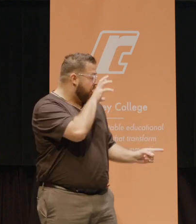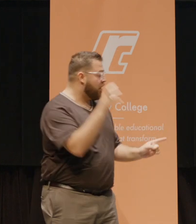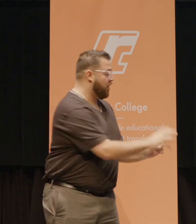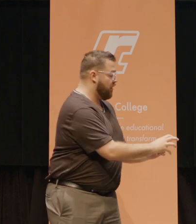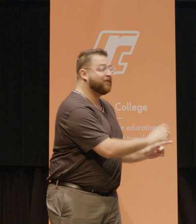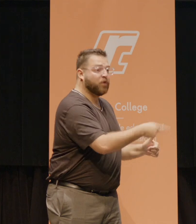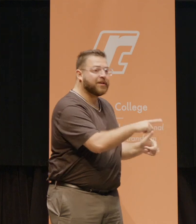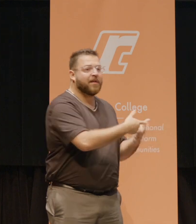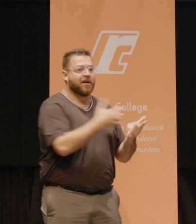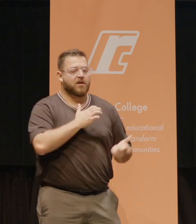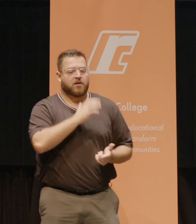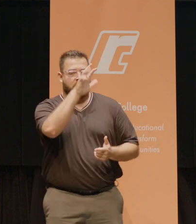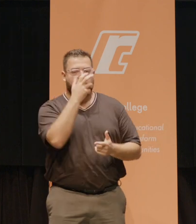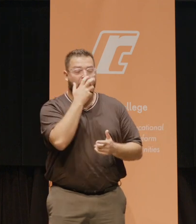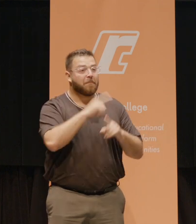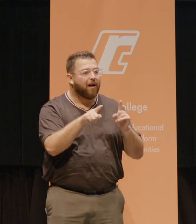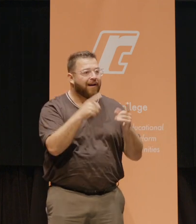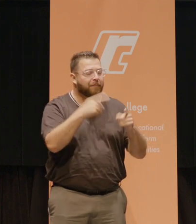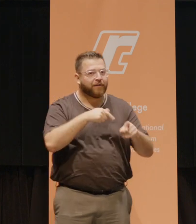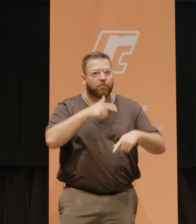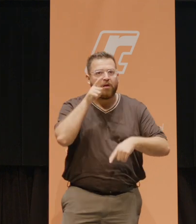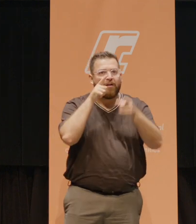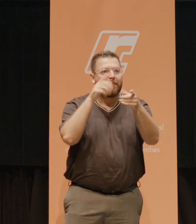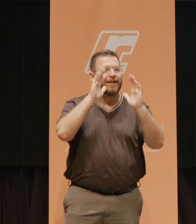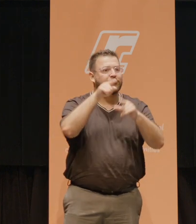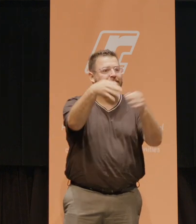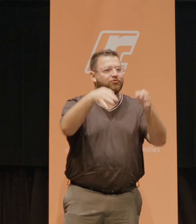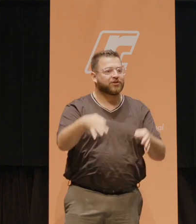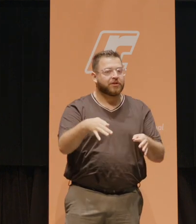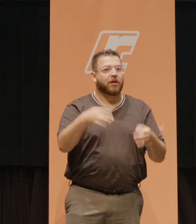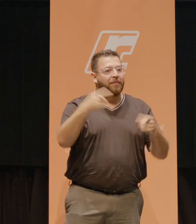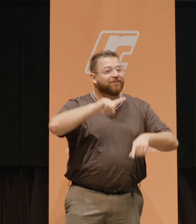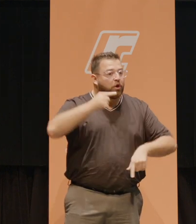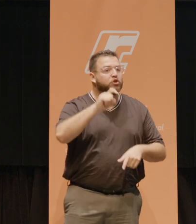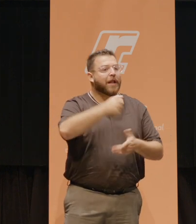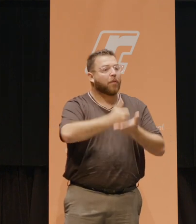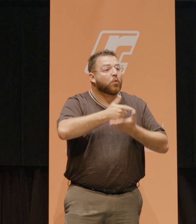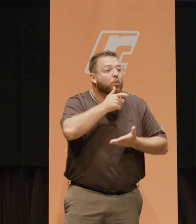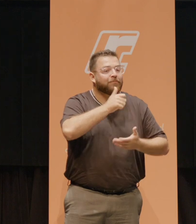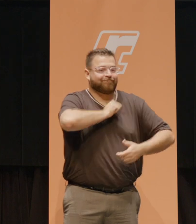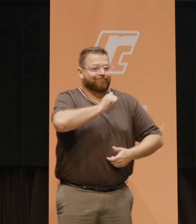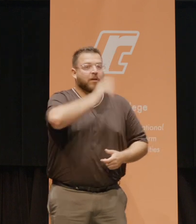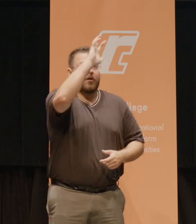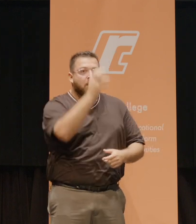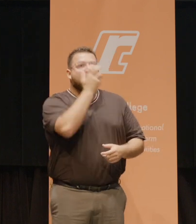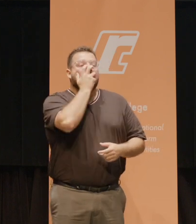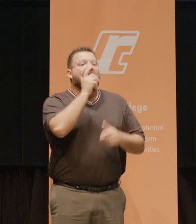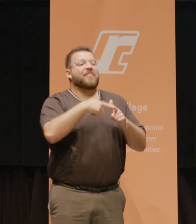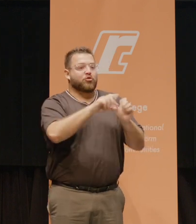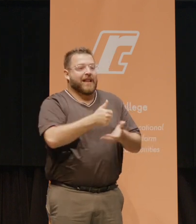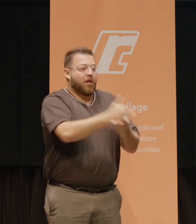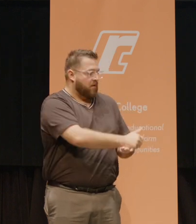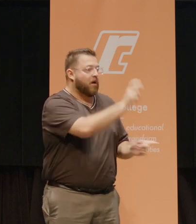hear from, you know, the stewardess is that we got to put the oxygen mask on ourselves, because if we can't rescue ourselves, we can't help anybody else. So when it comes to this work